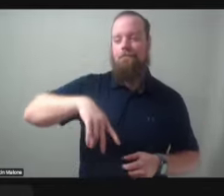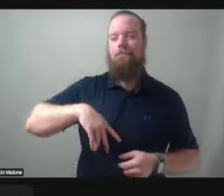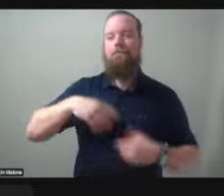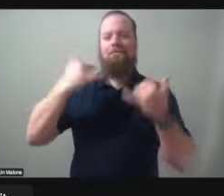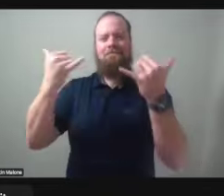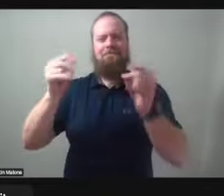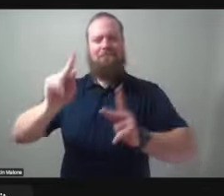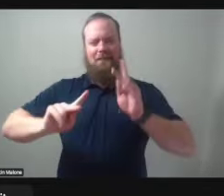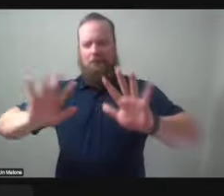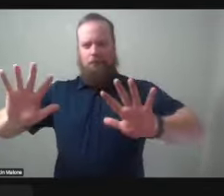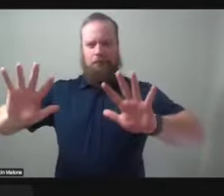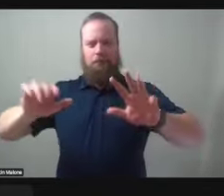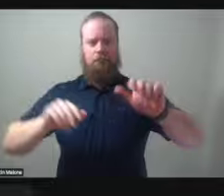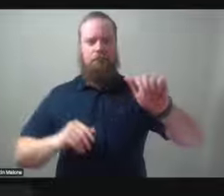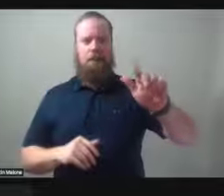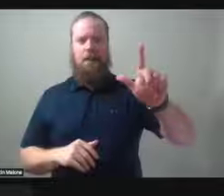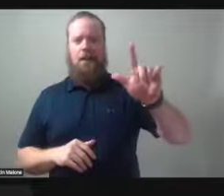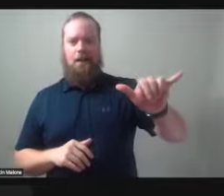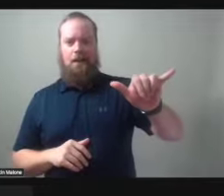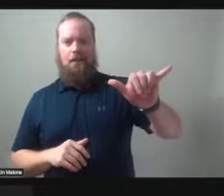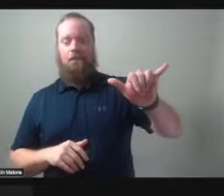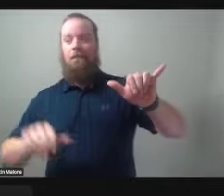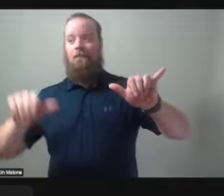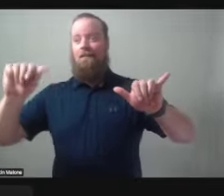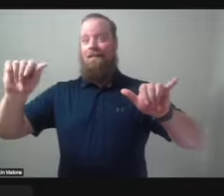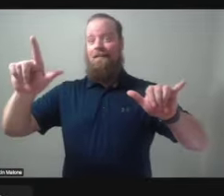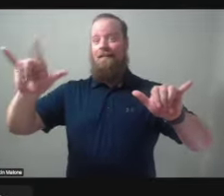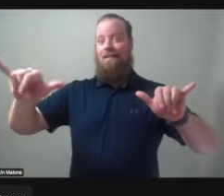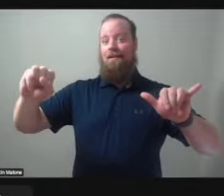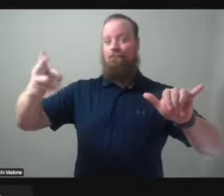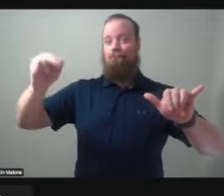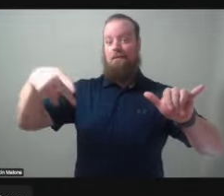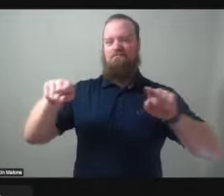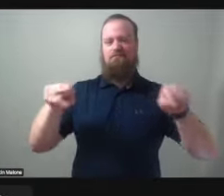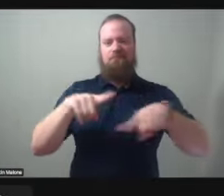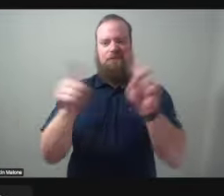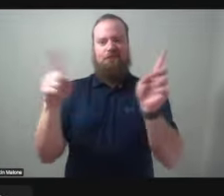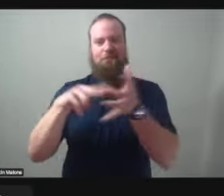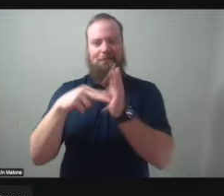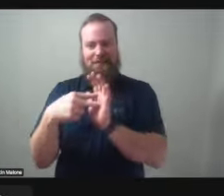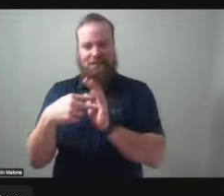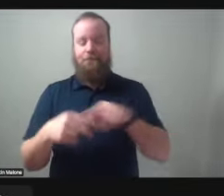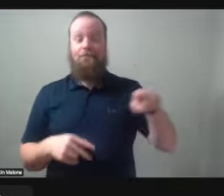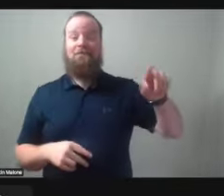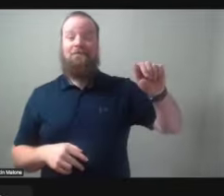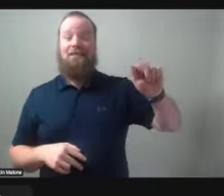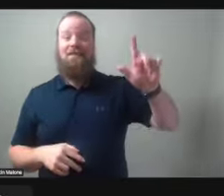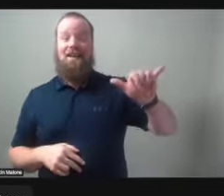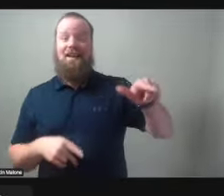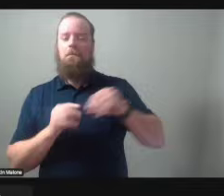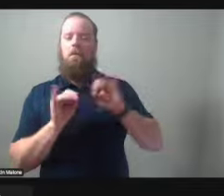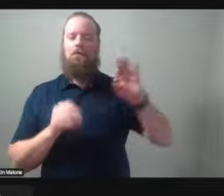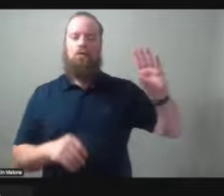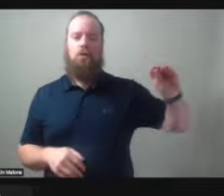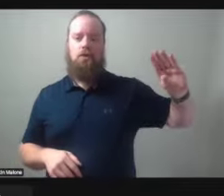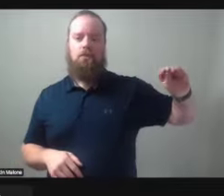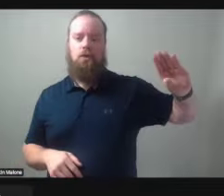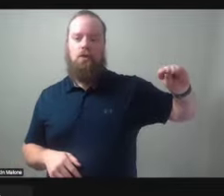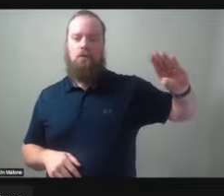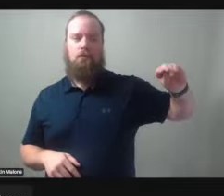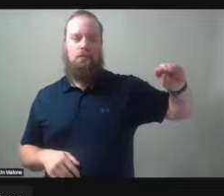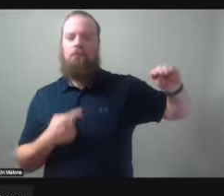So, as we were just touching upon the hashtag deaf talent, I think now it's important to talk about allyship